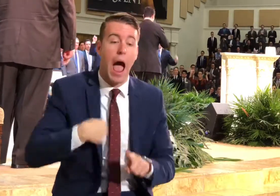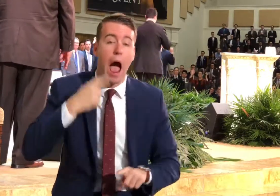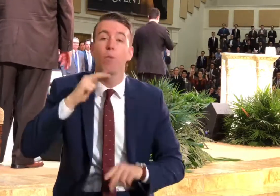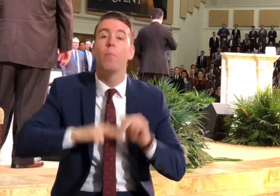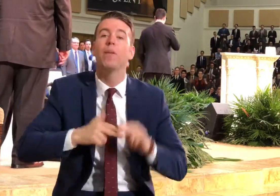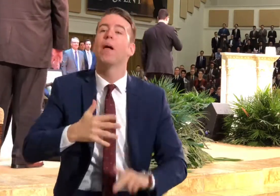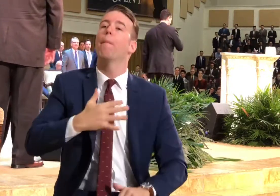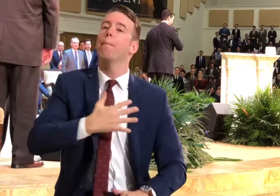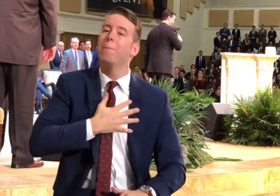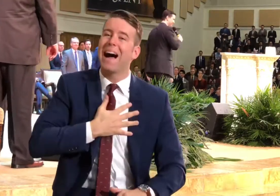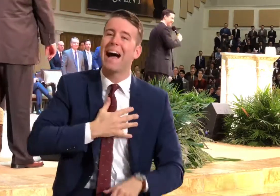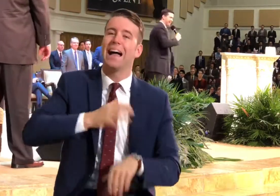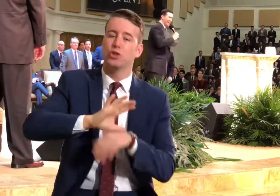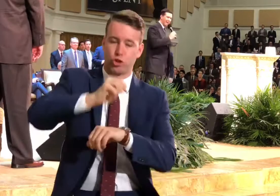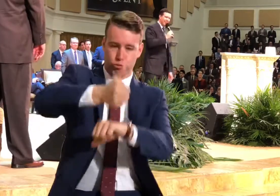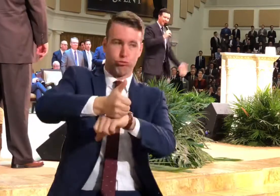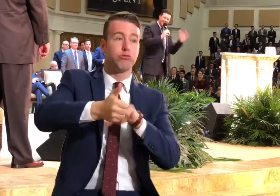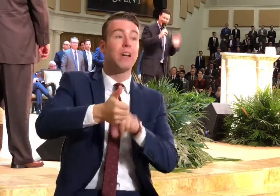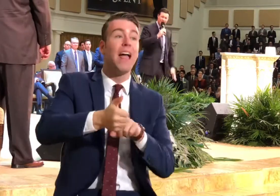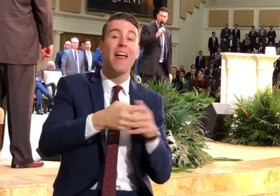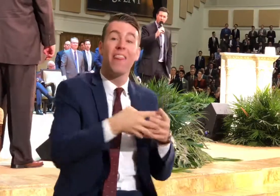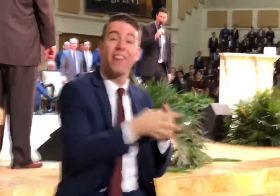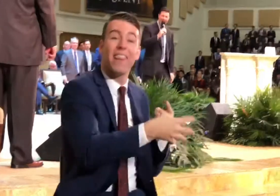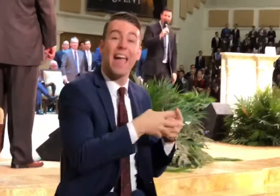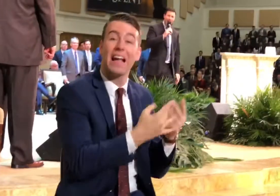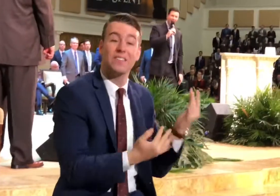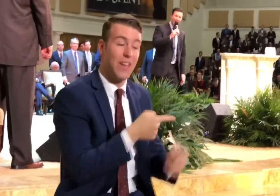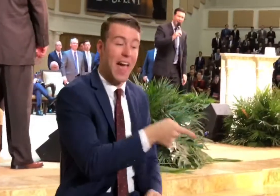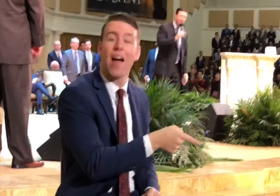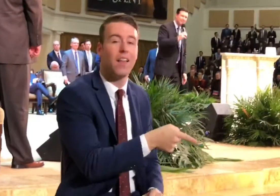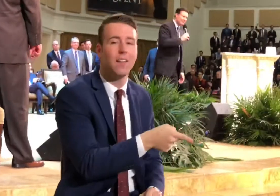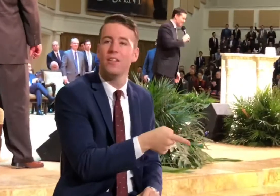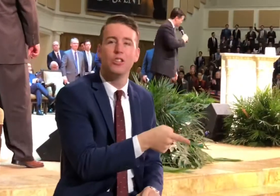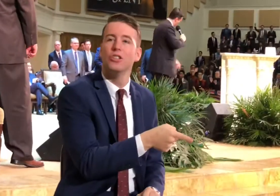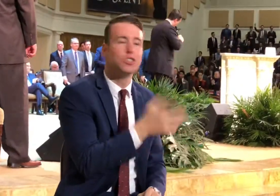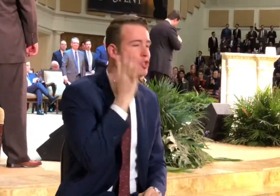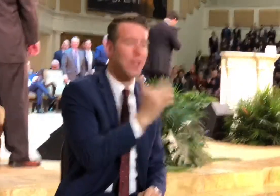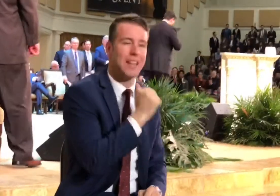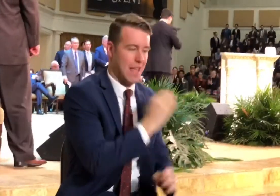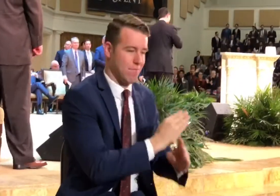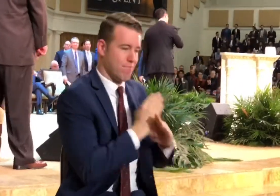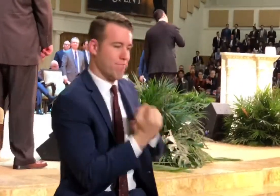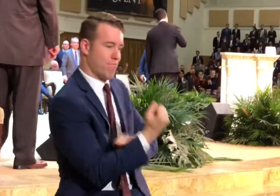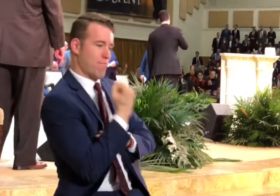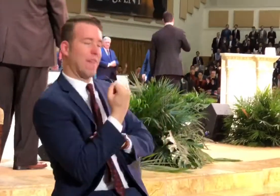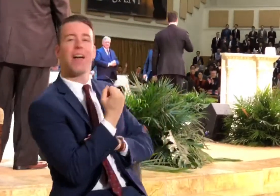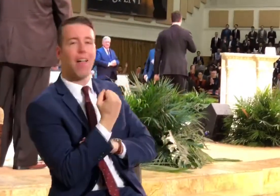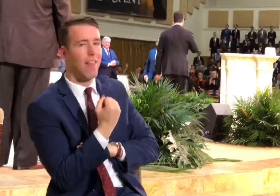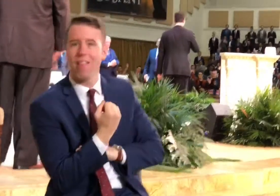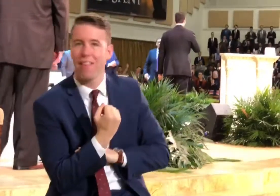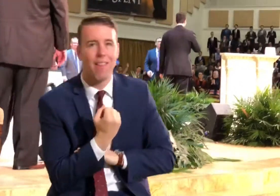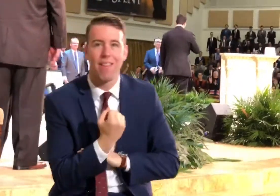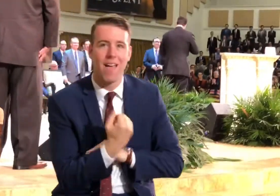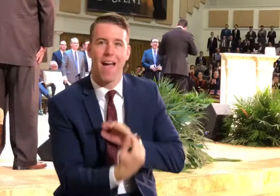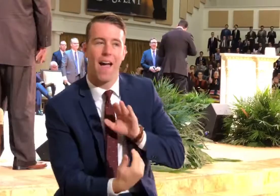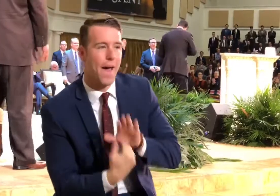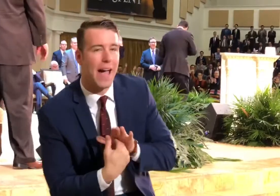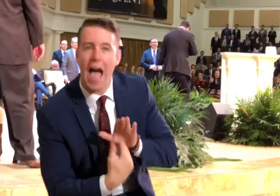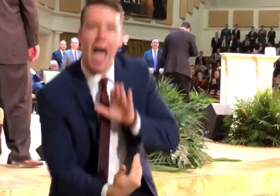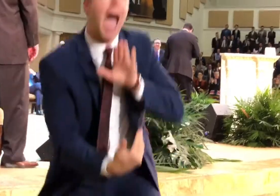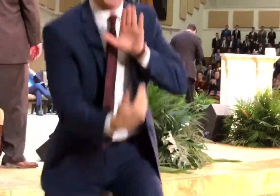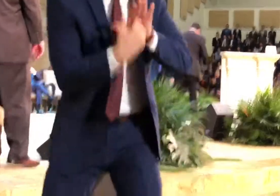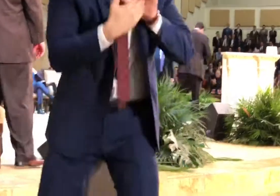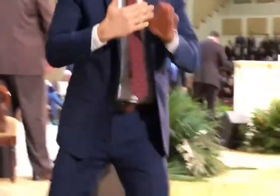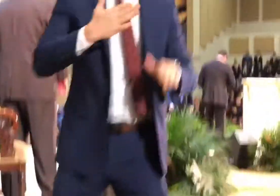my church. And the gates of hell shall not prevail